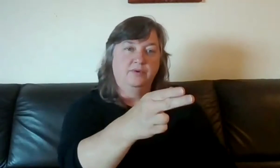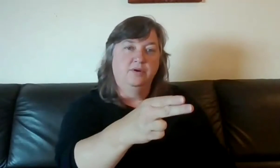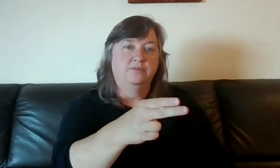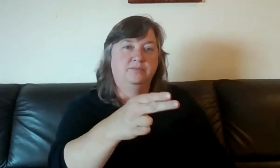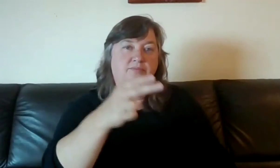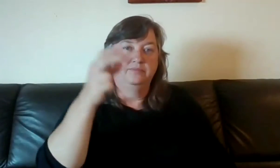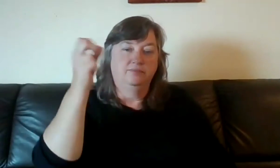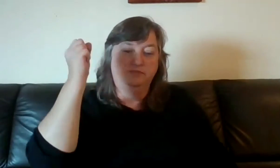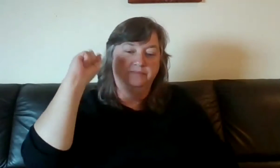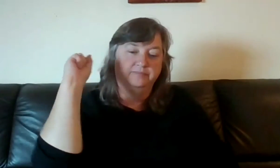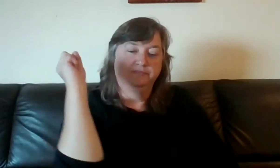Throw.